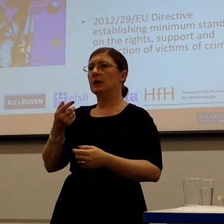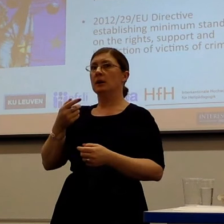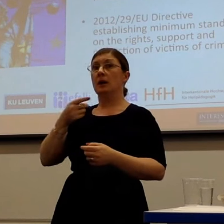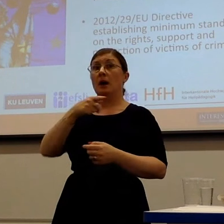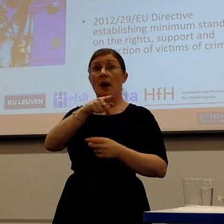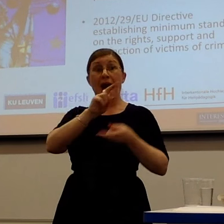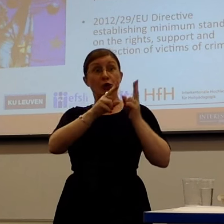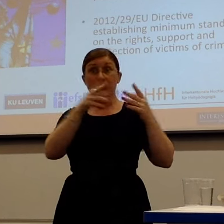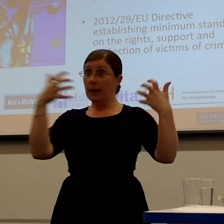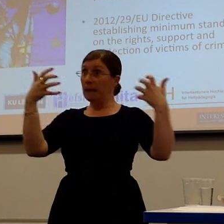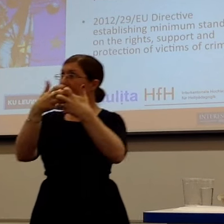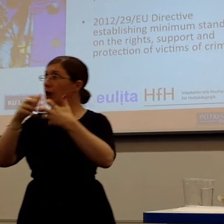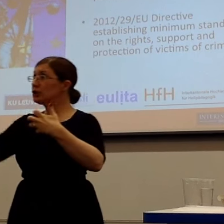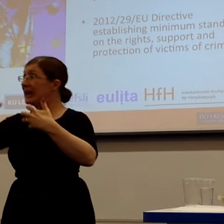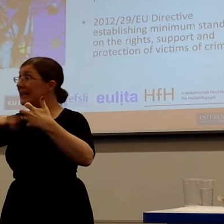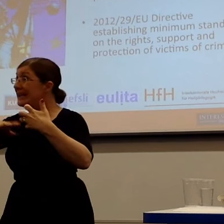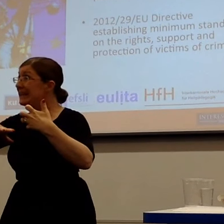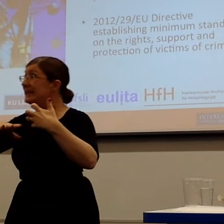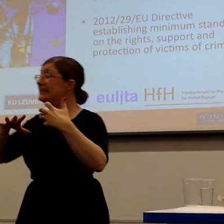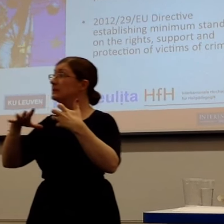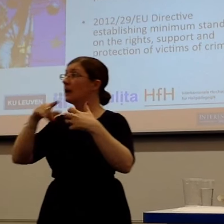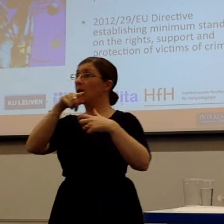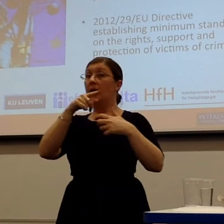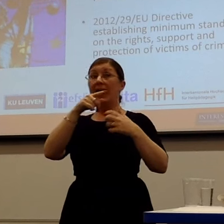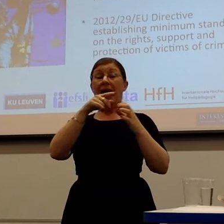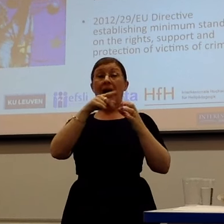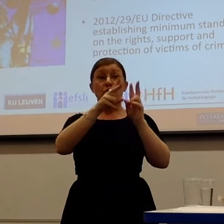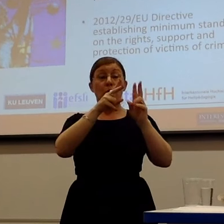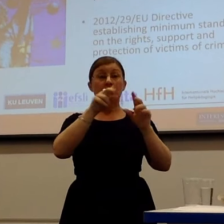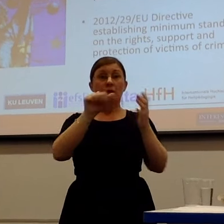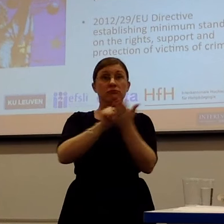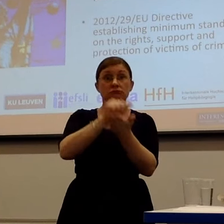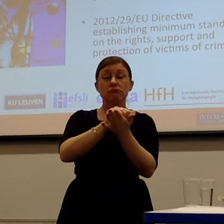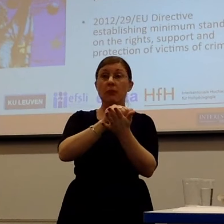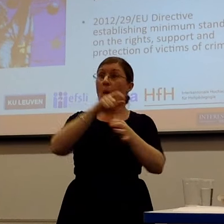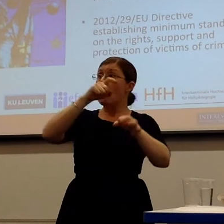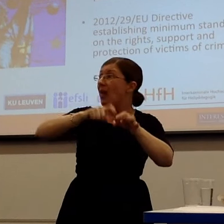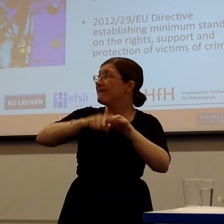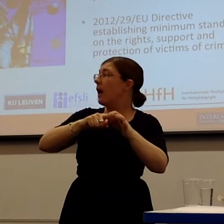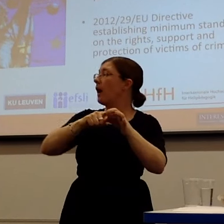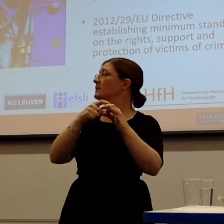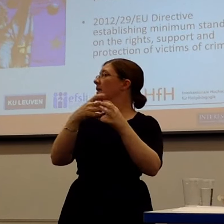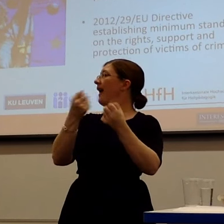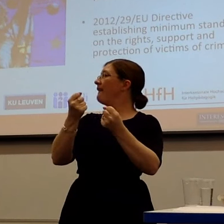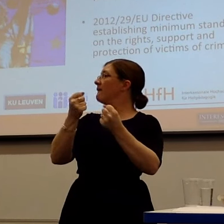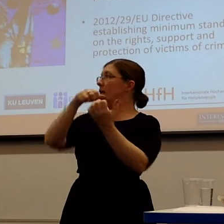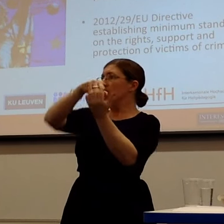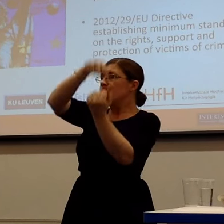rights for interpreters. And also to provide with an interpreter that matches their needs, that's appropriate,